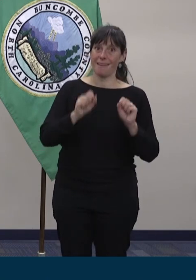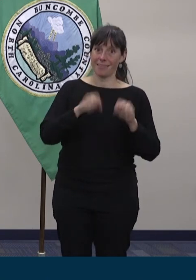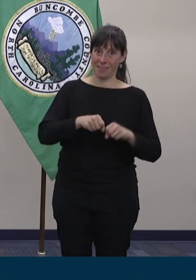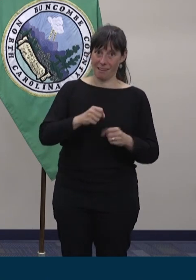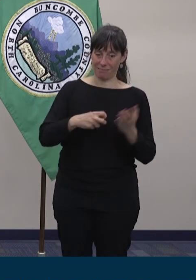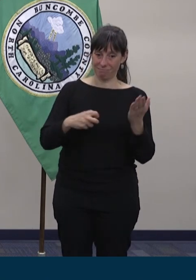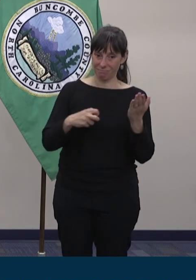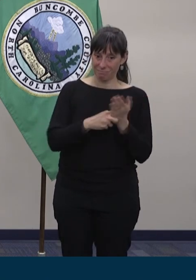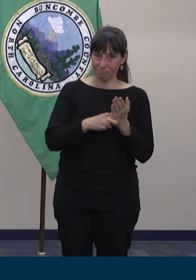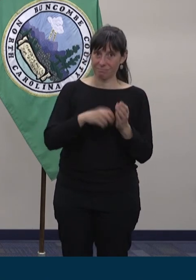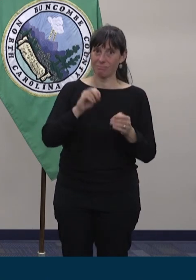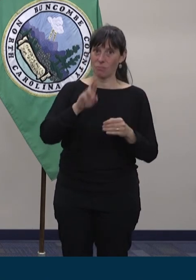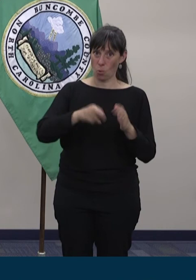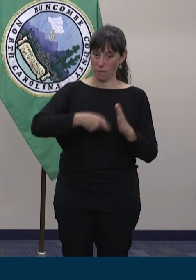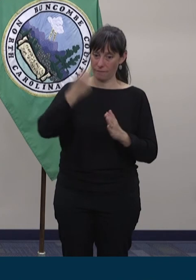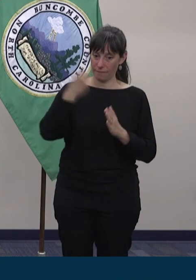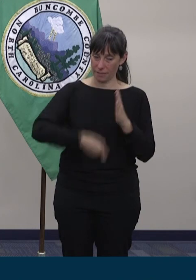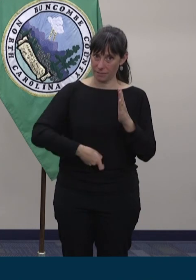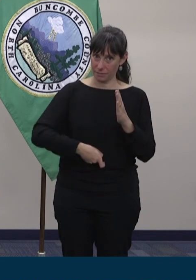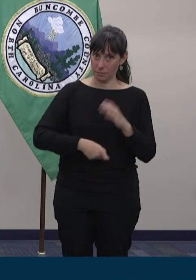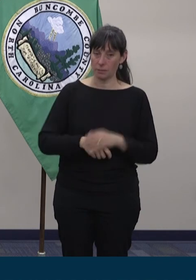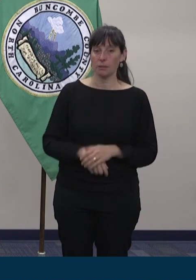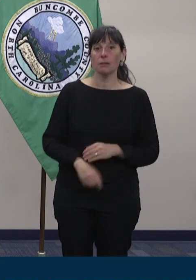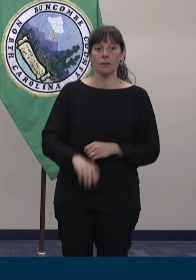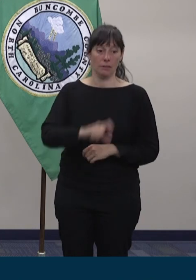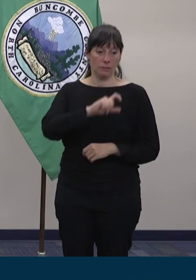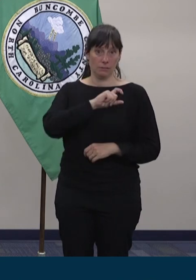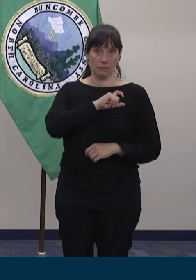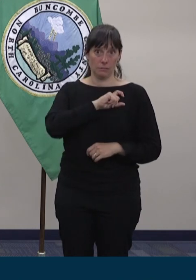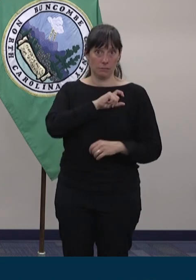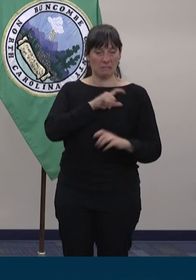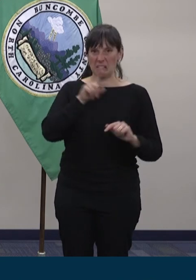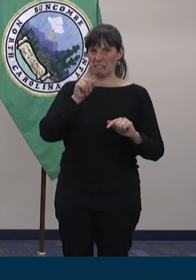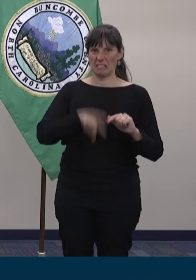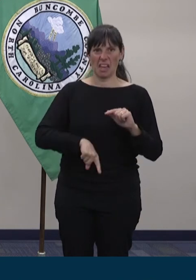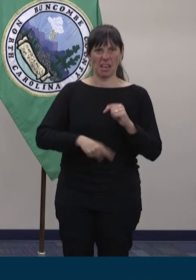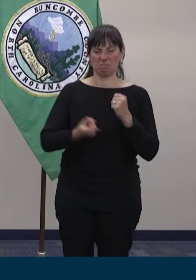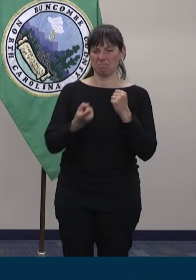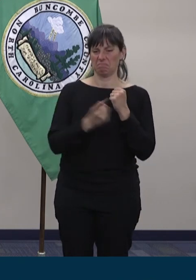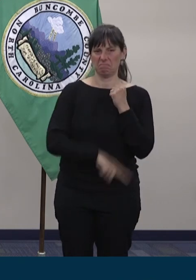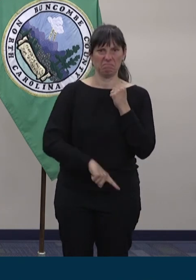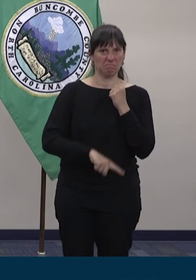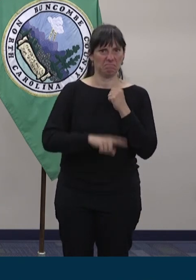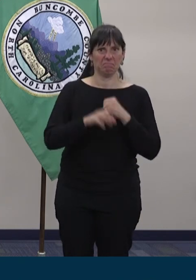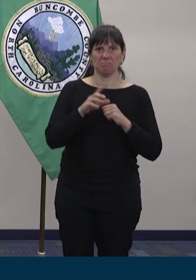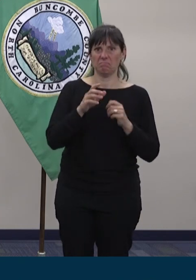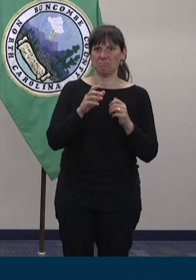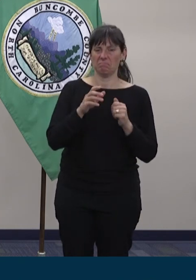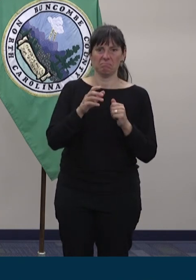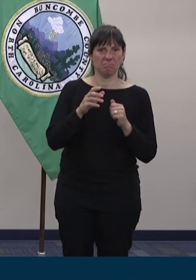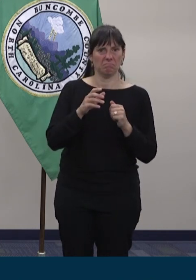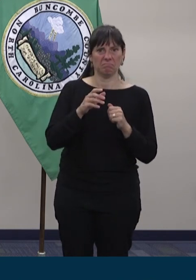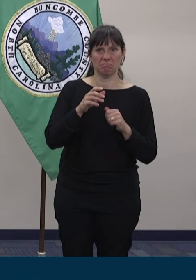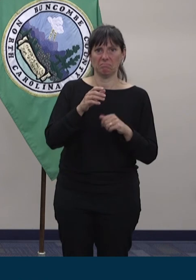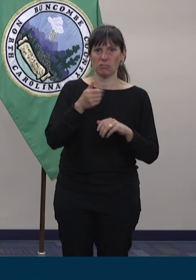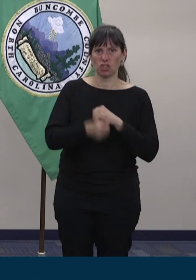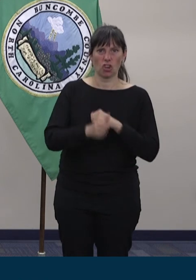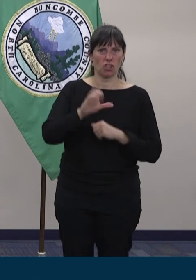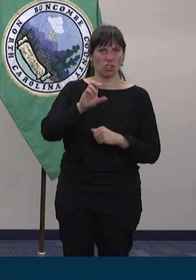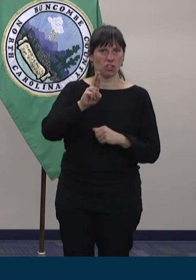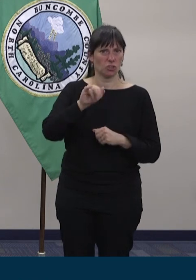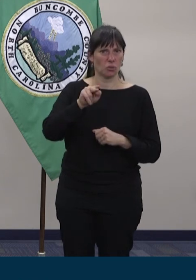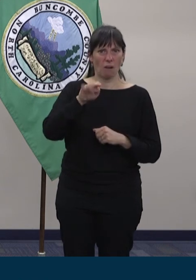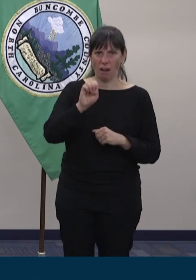Law enforcement personnel cannot criminally enforce face covering requirements under this order against individual